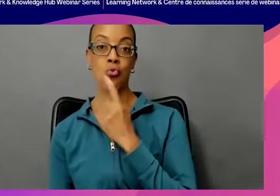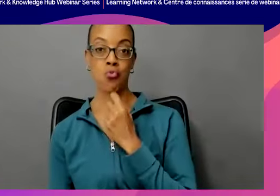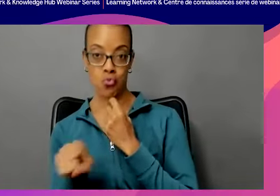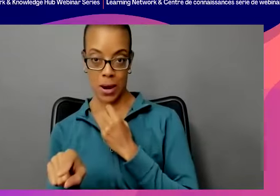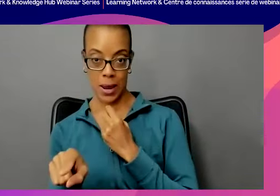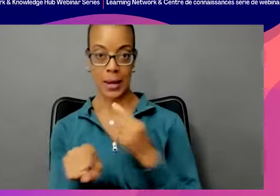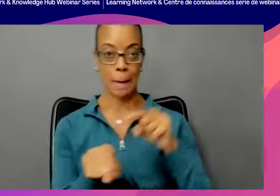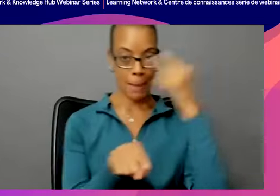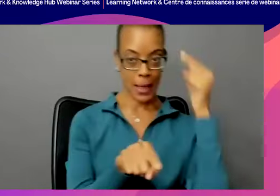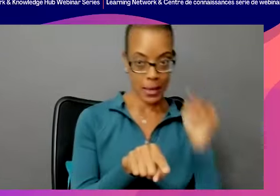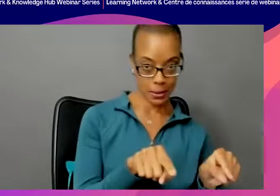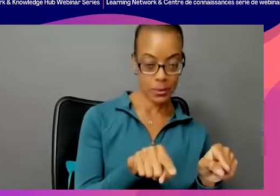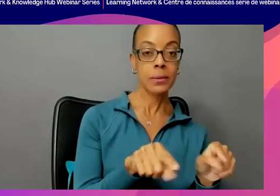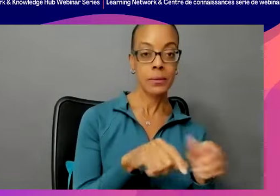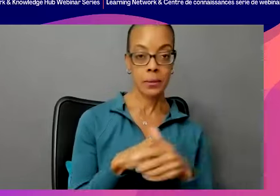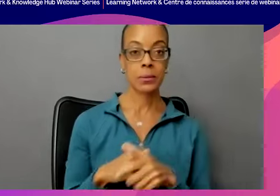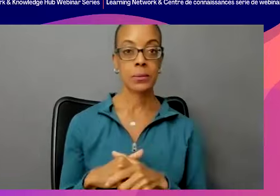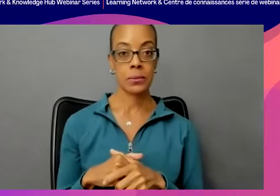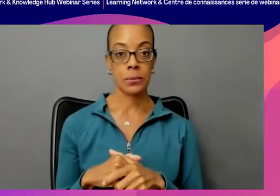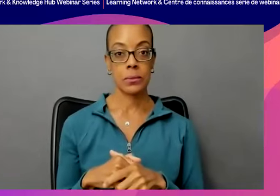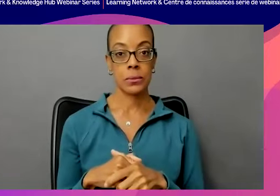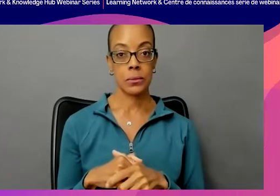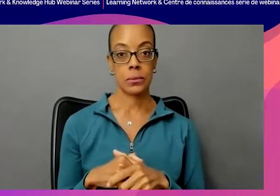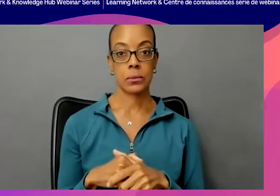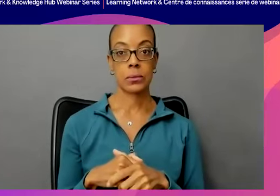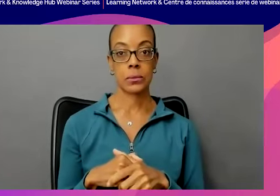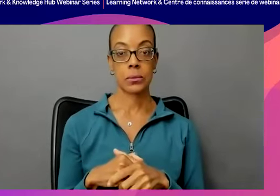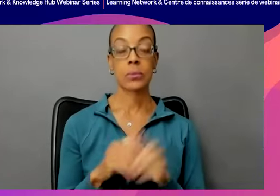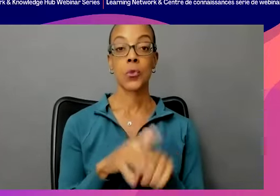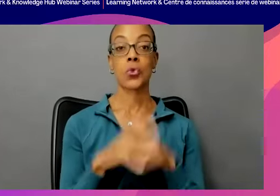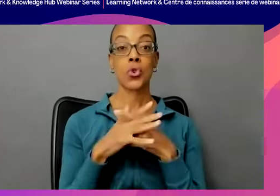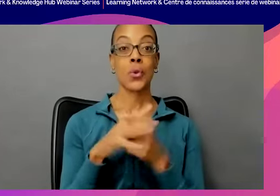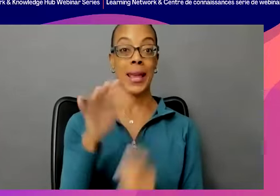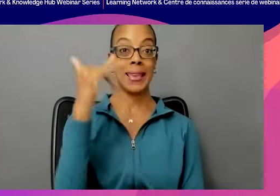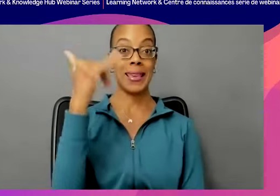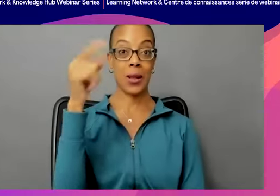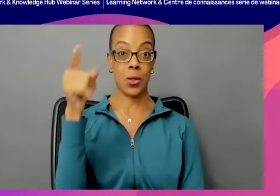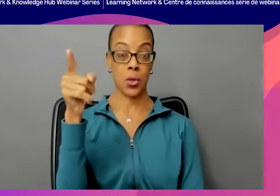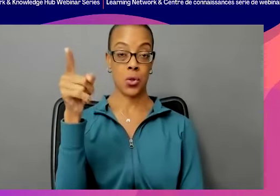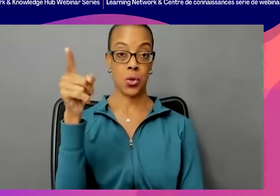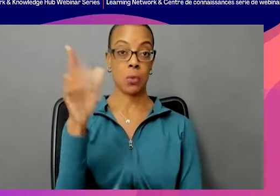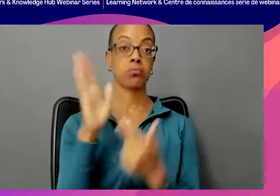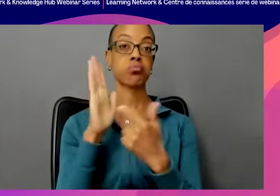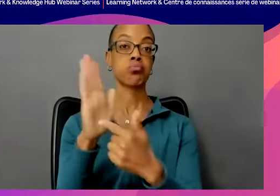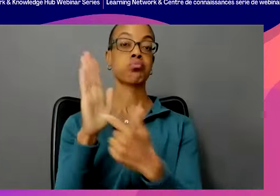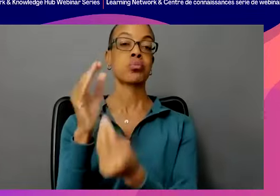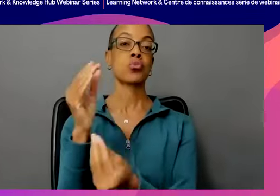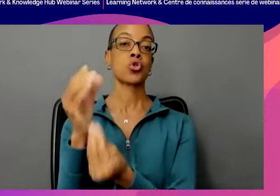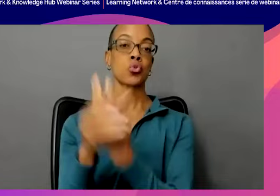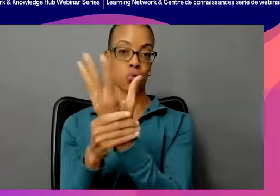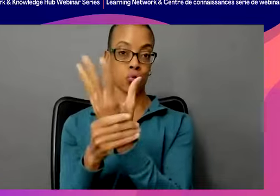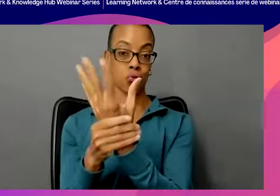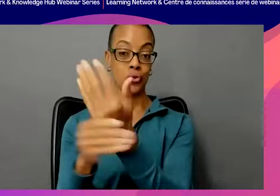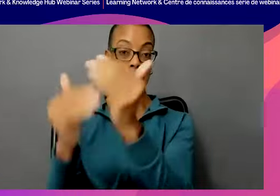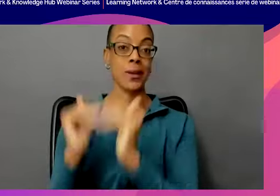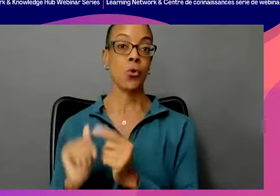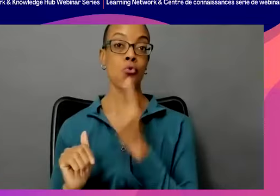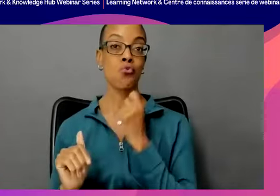and black. So we'll start off, the yellow represents the spring, and red is